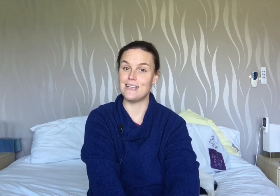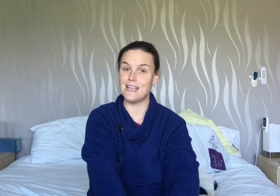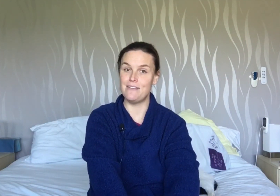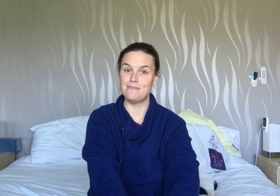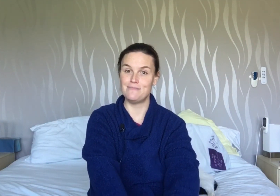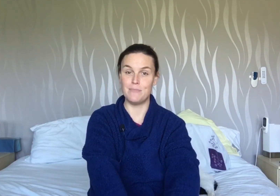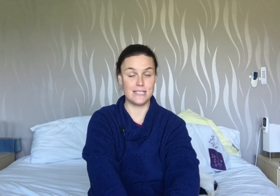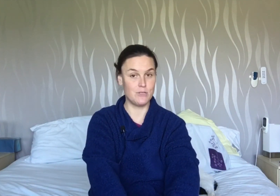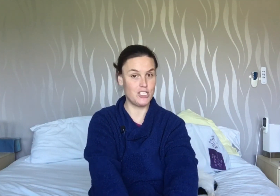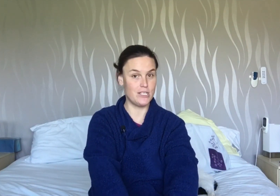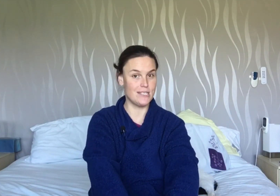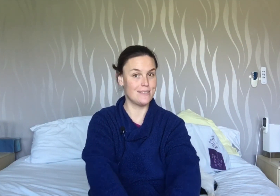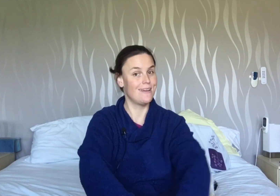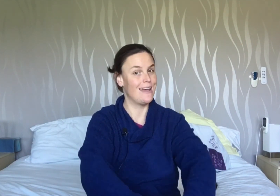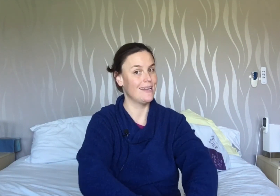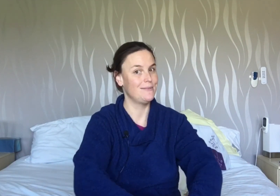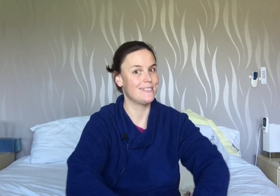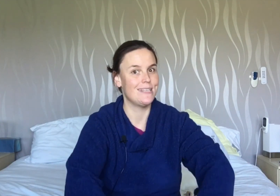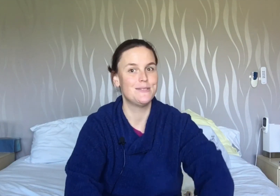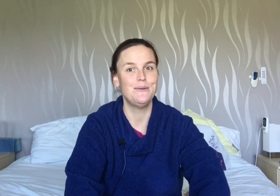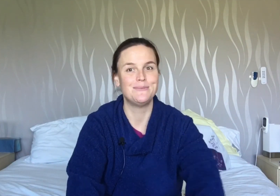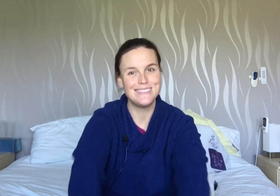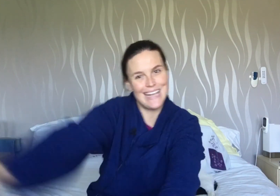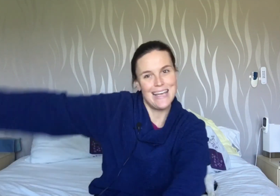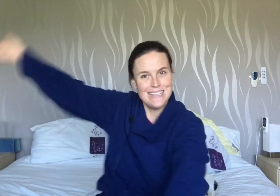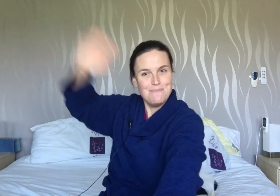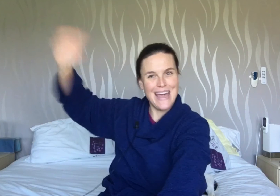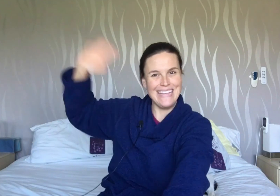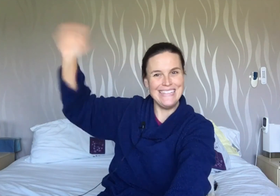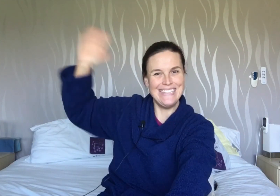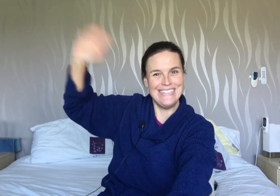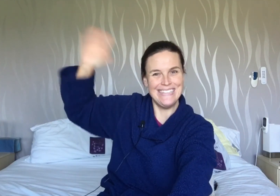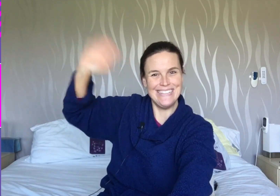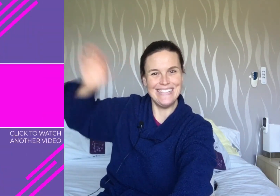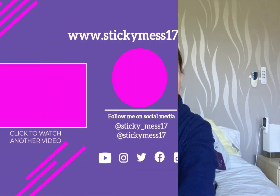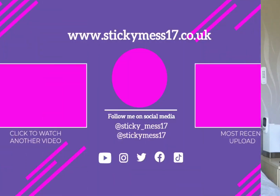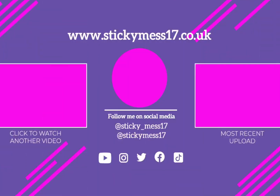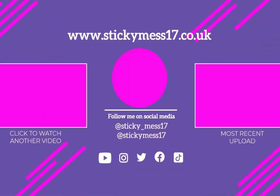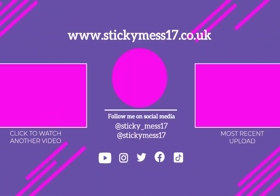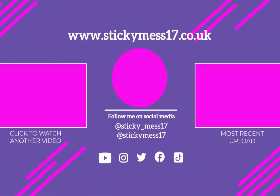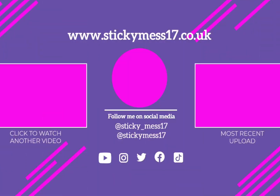safe, make some good choices, and I will see you soon. Take care. See you. Bye.